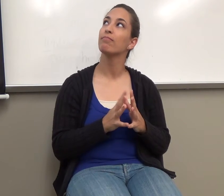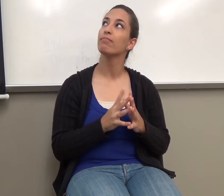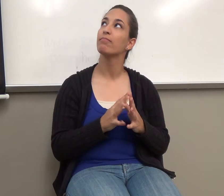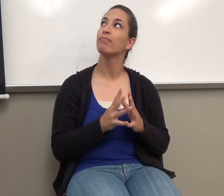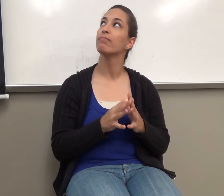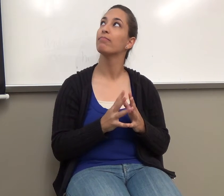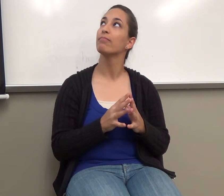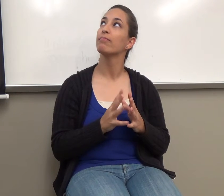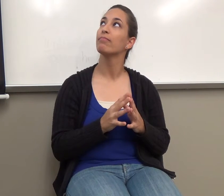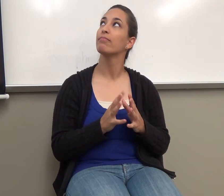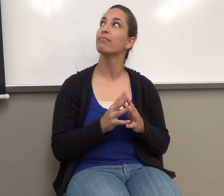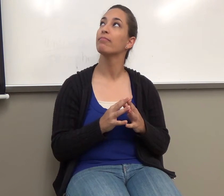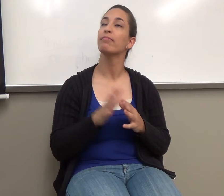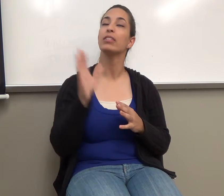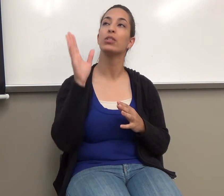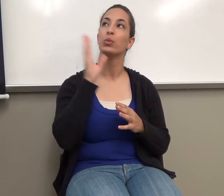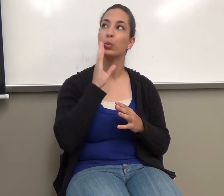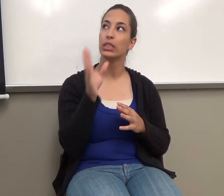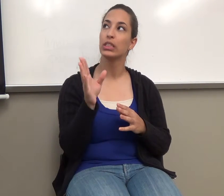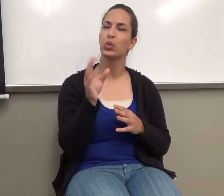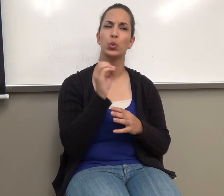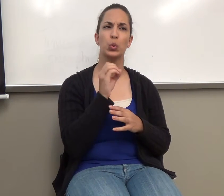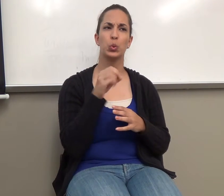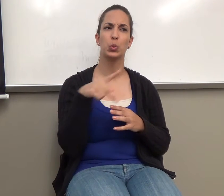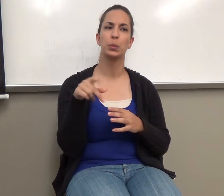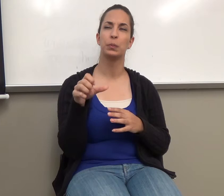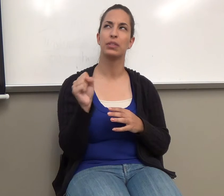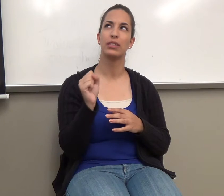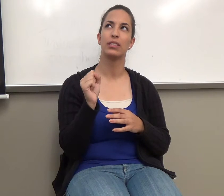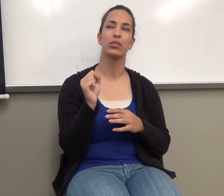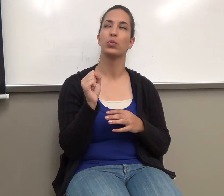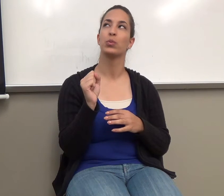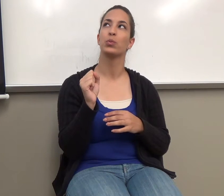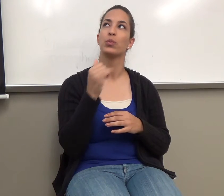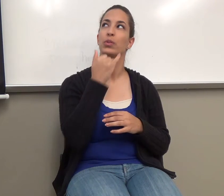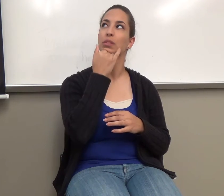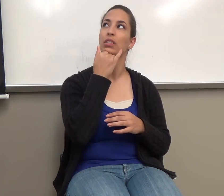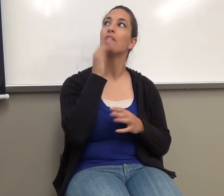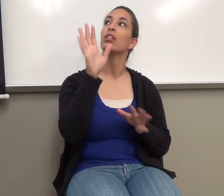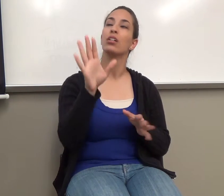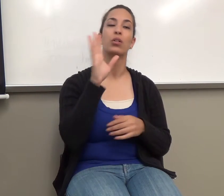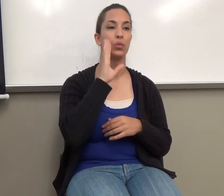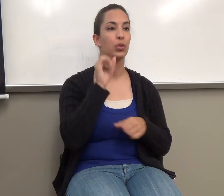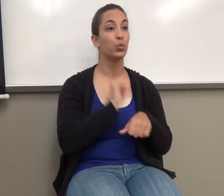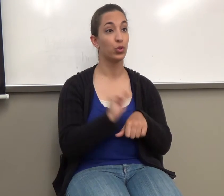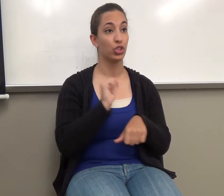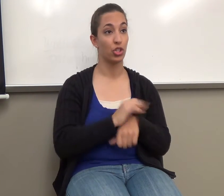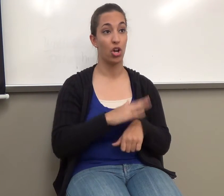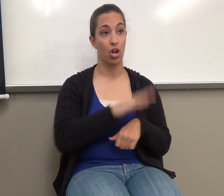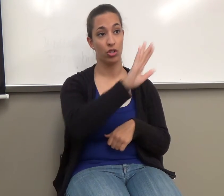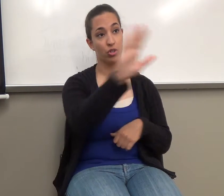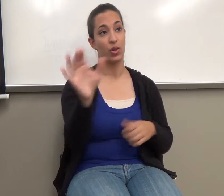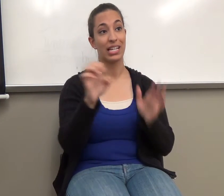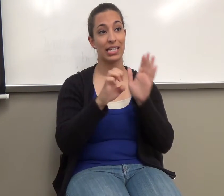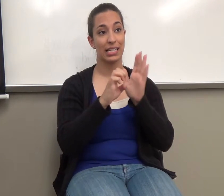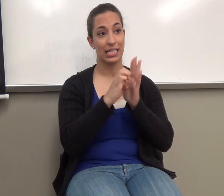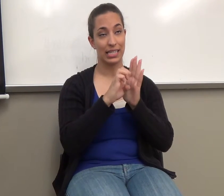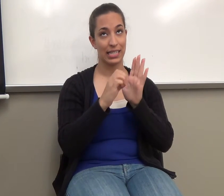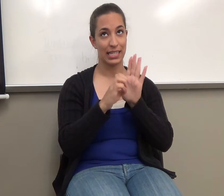You're going to work, oops, don't pause it back. You're going to work on your example essay.